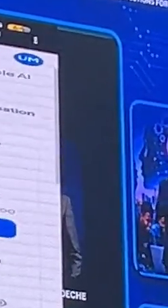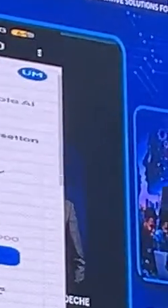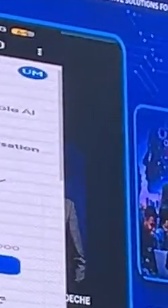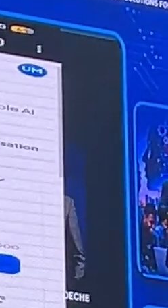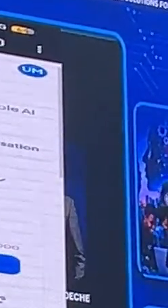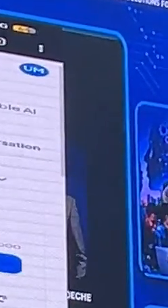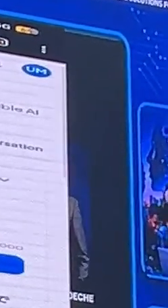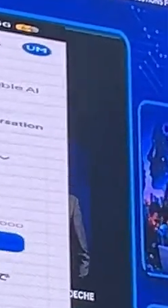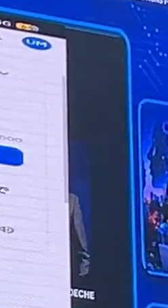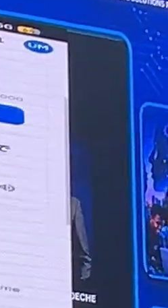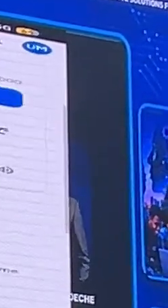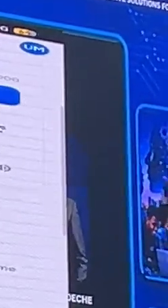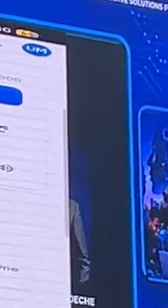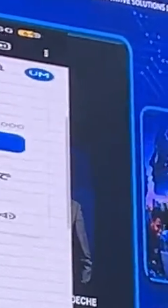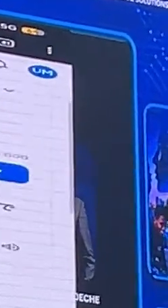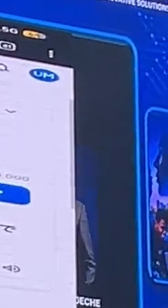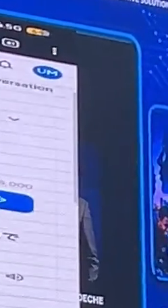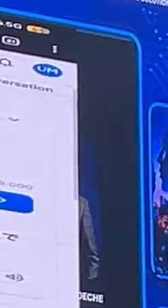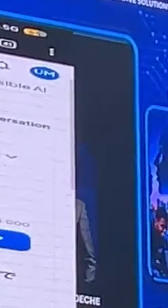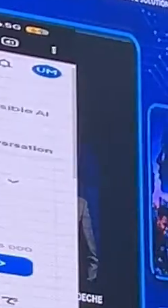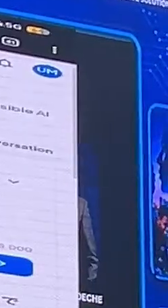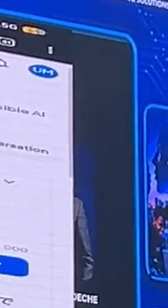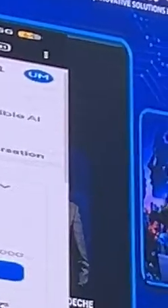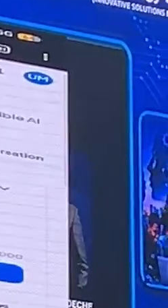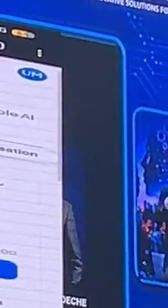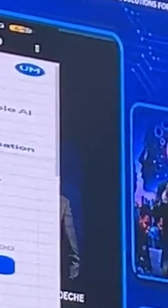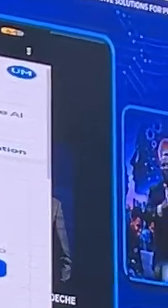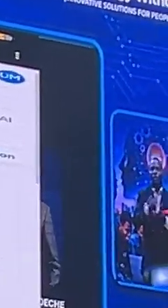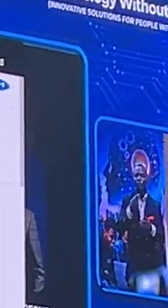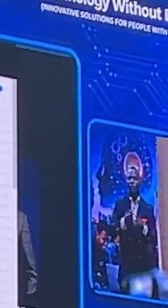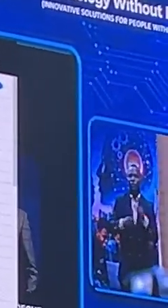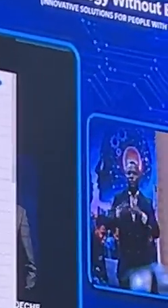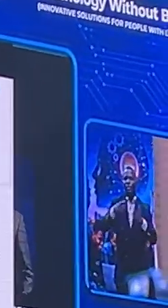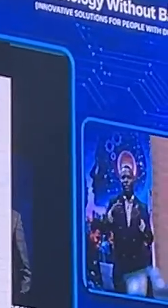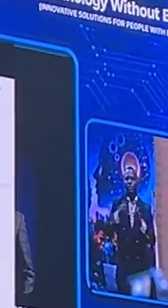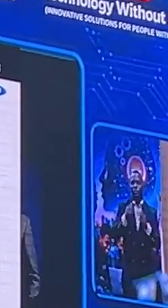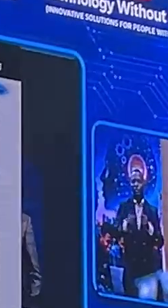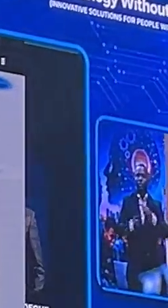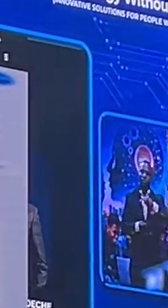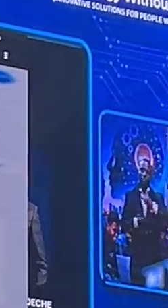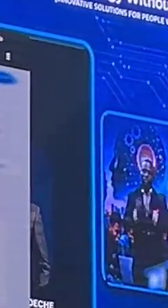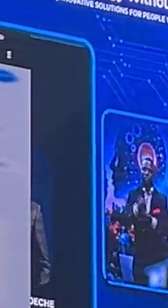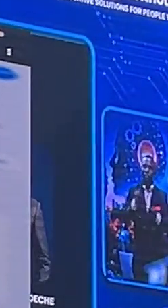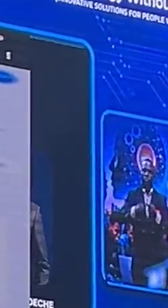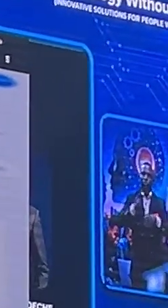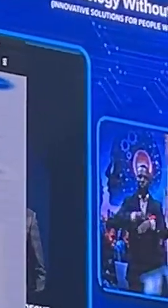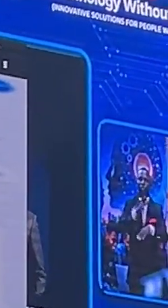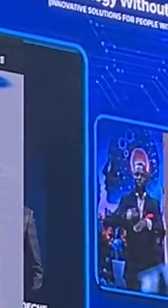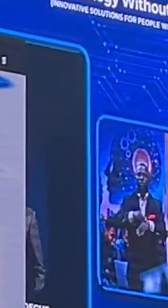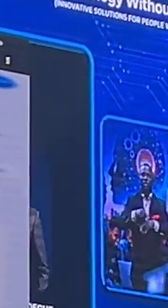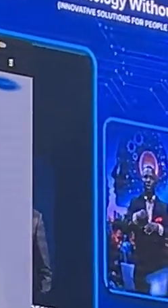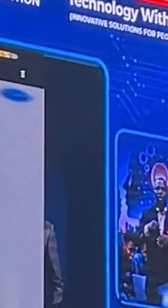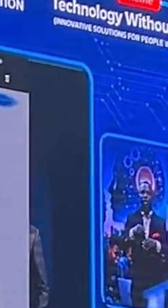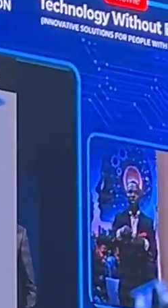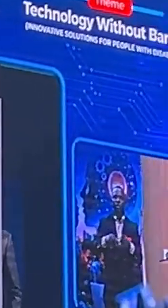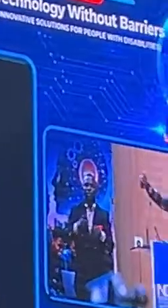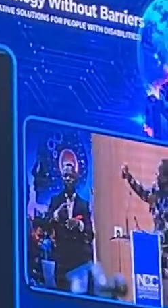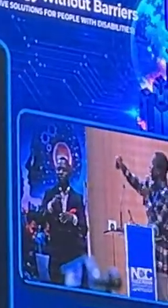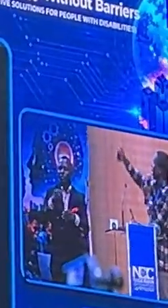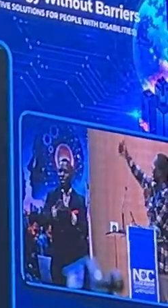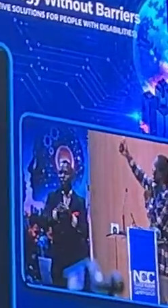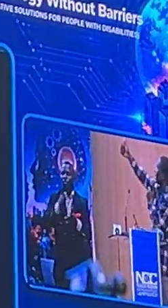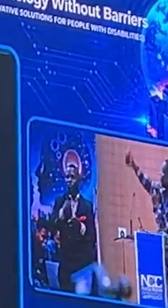the AI Master is we included the fact that from the sign language, it can translate to natural languages that are understood